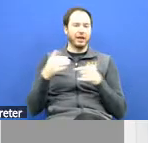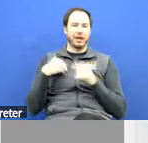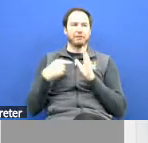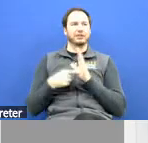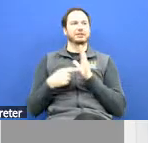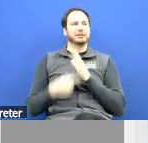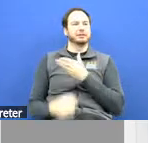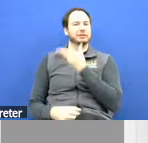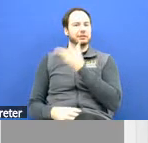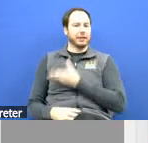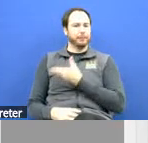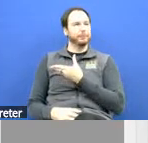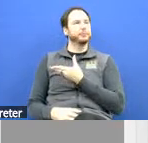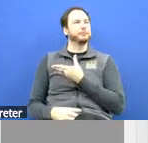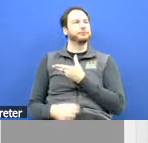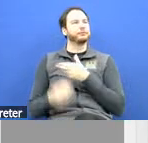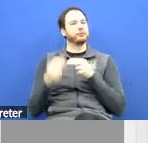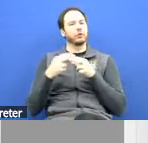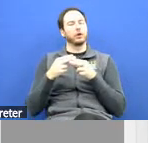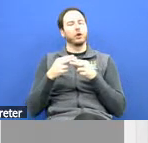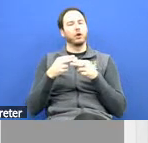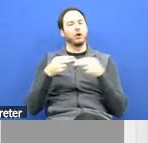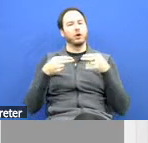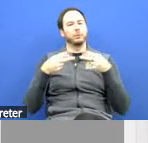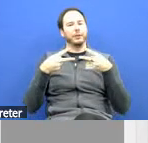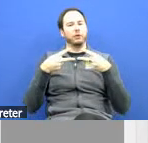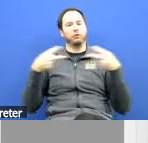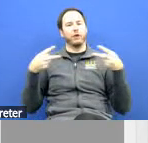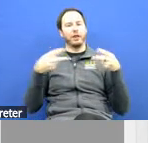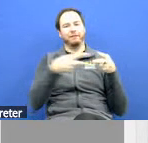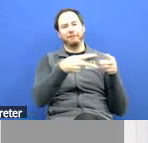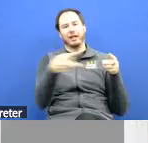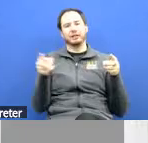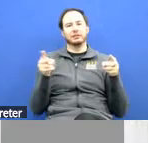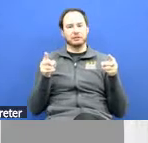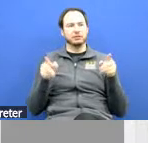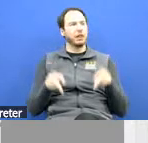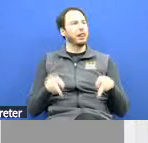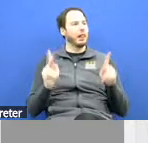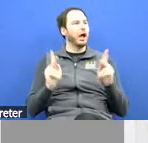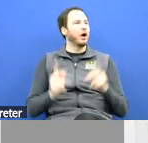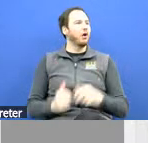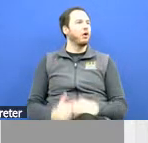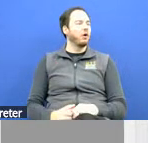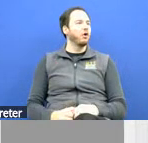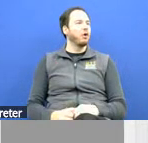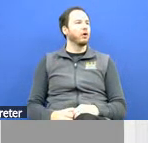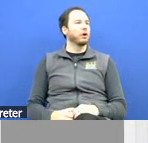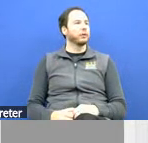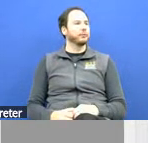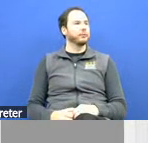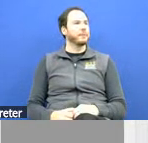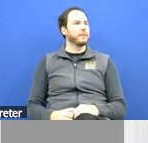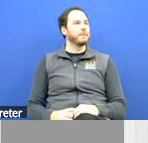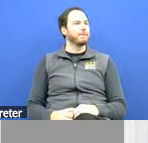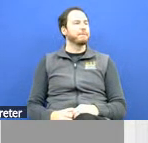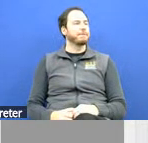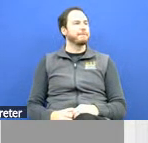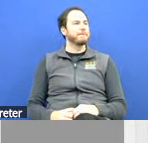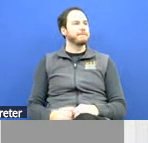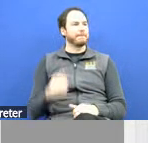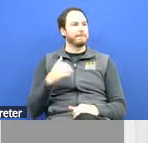talks about, these are split rail fences that they're allowed. You scroll down a little bit more. And then we have